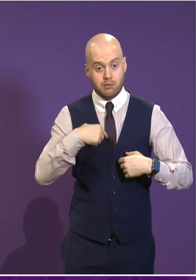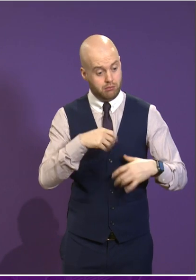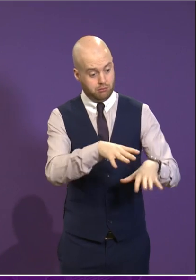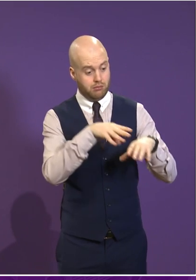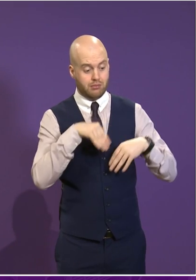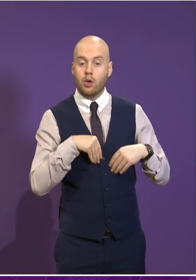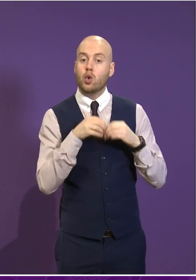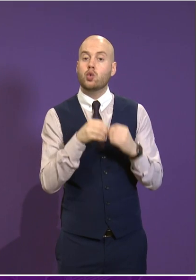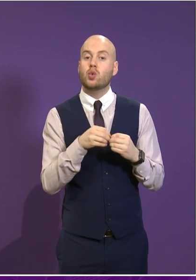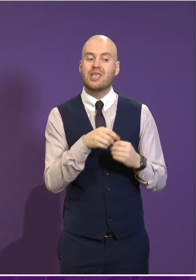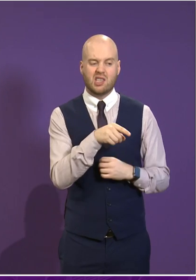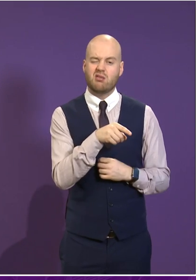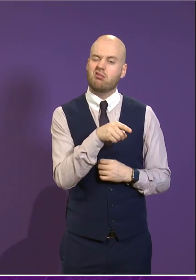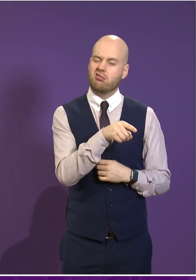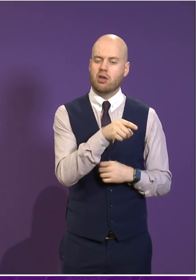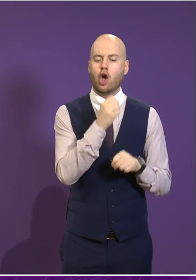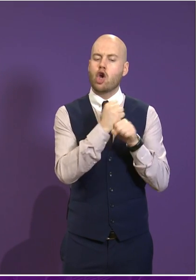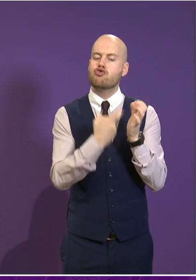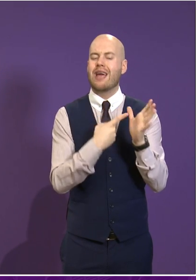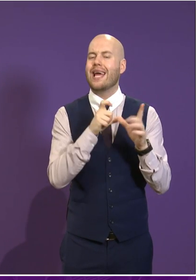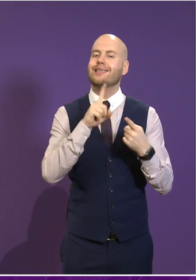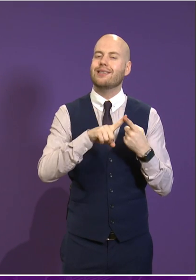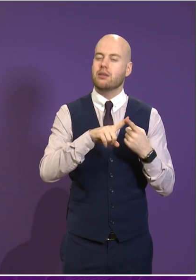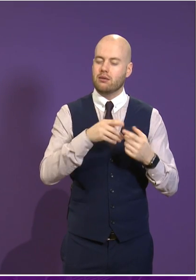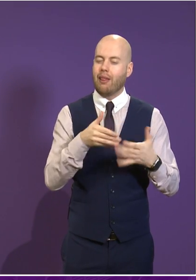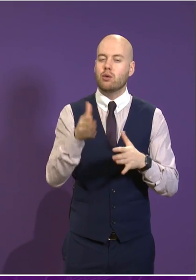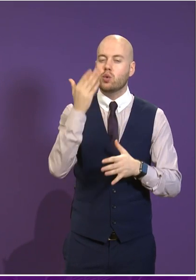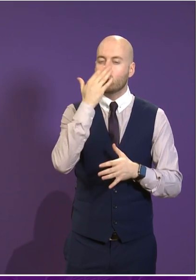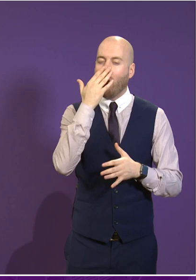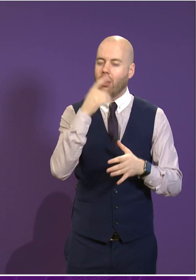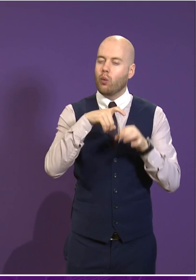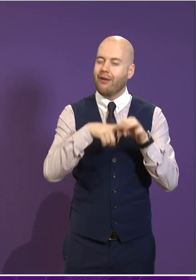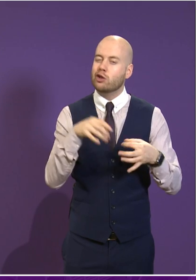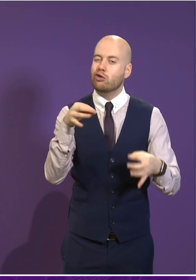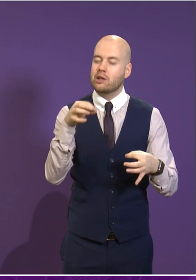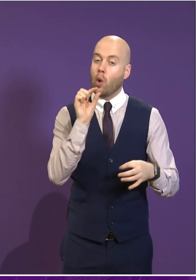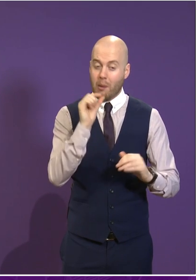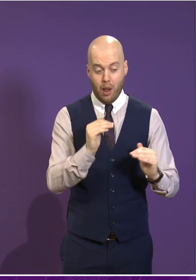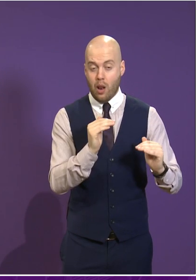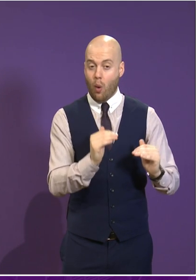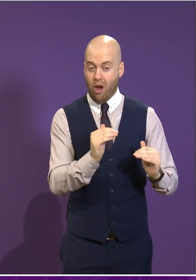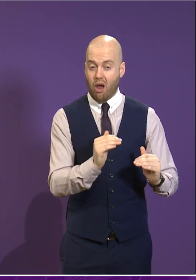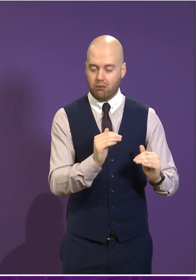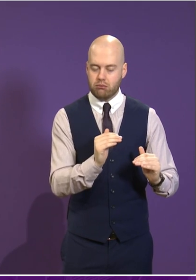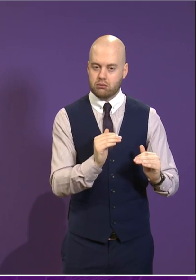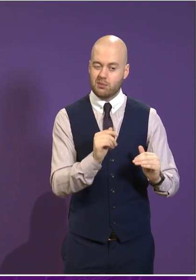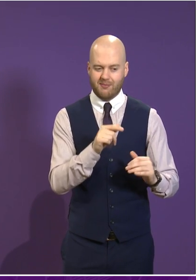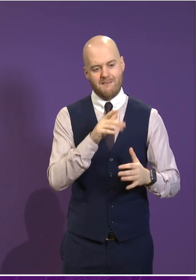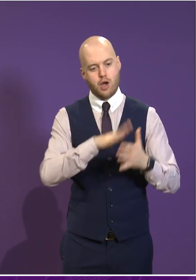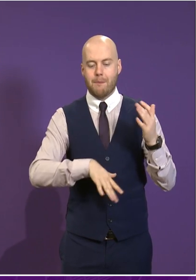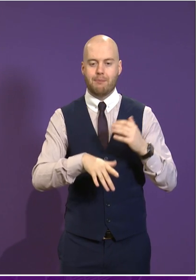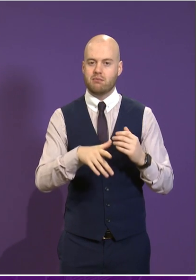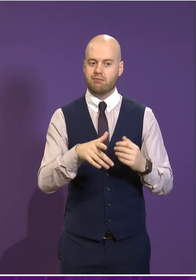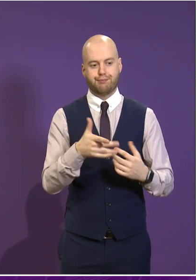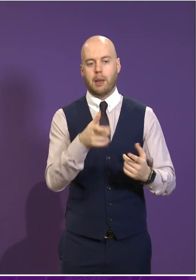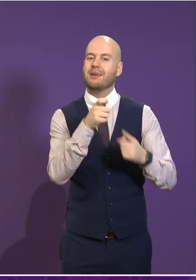might have a couple of grades lower than other students that you're taking in, but they're from a particular type of school or